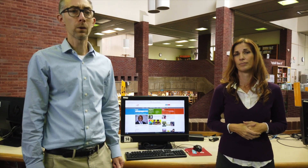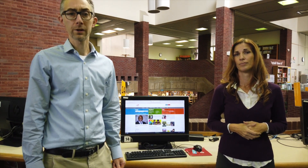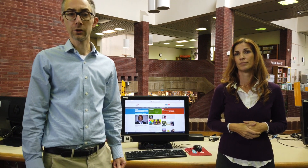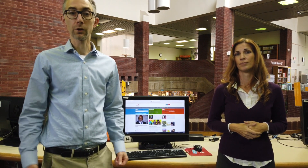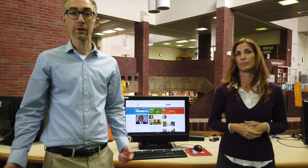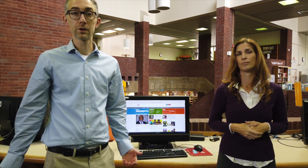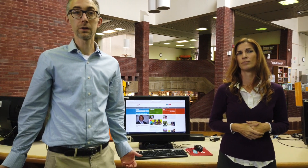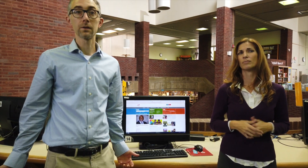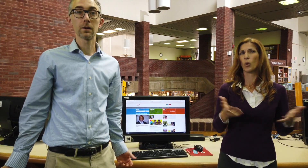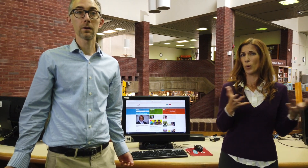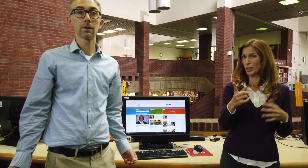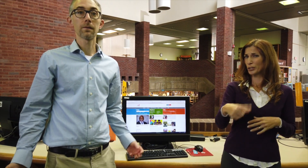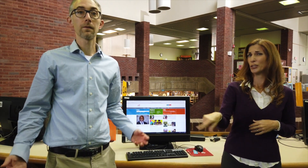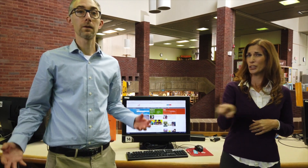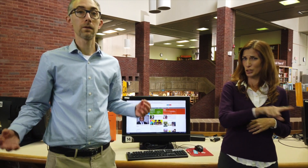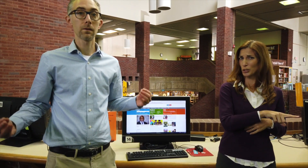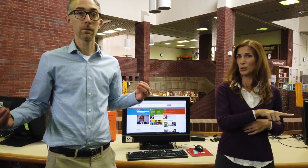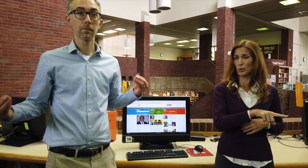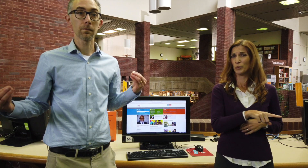But I want to encourage